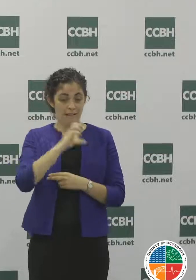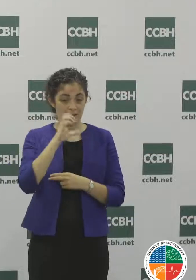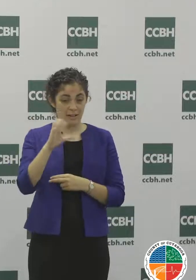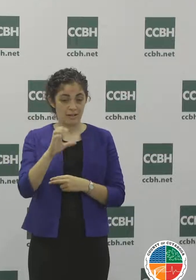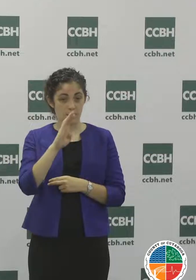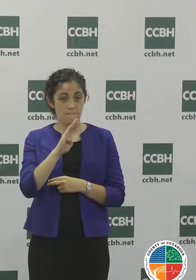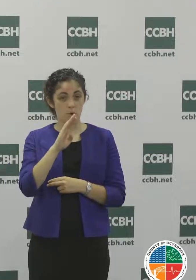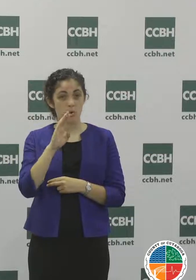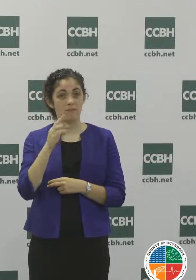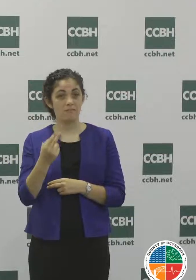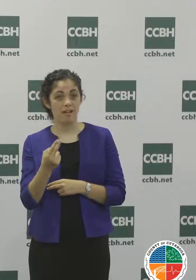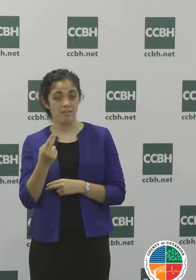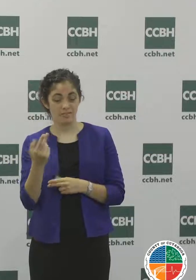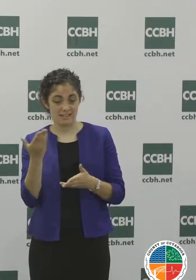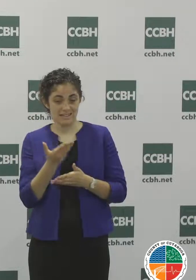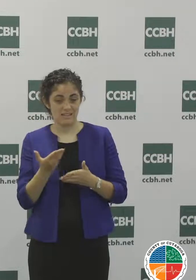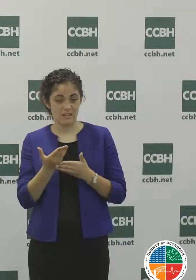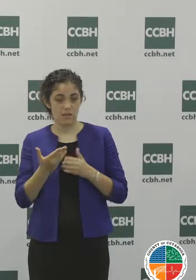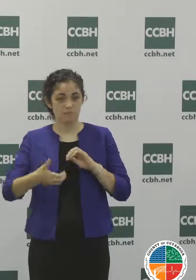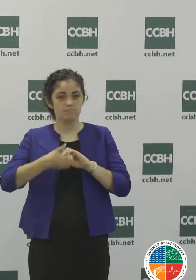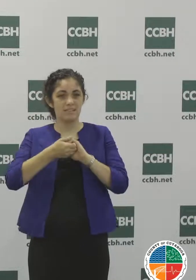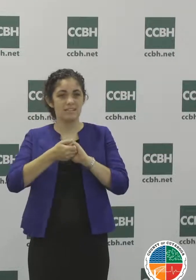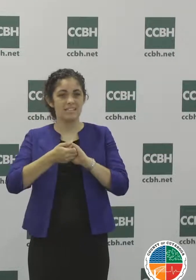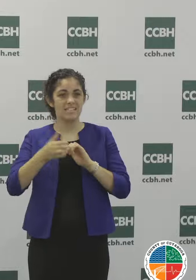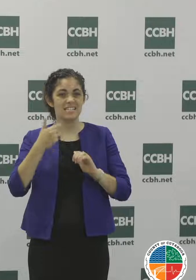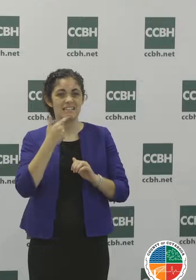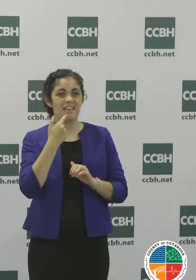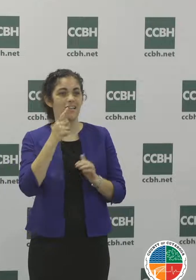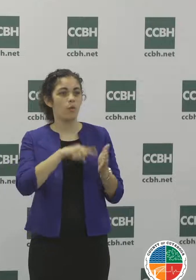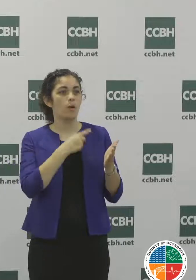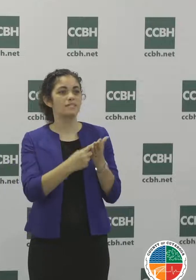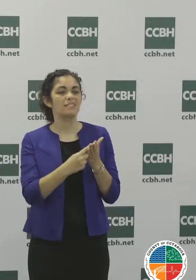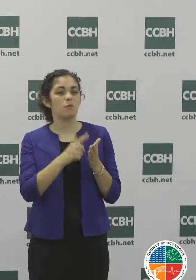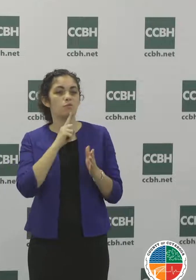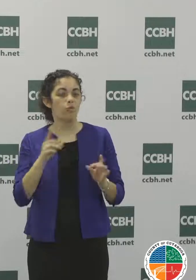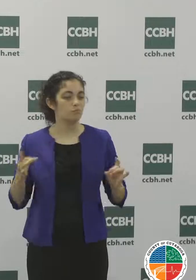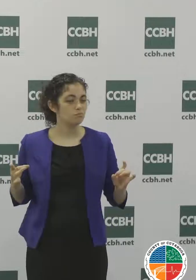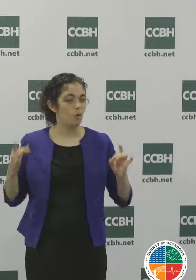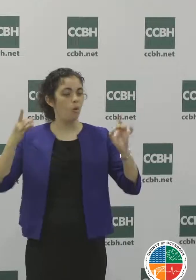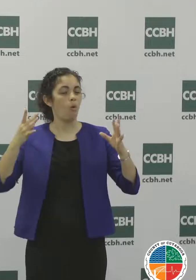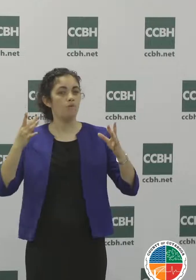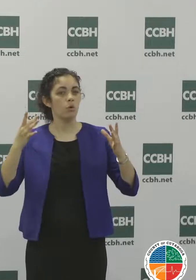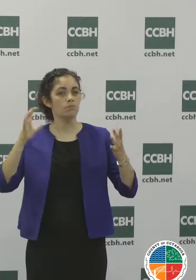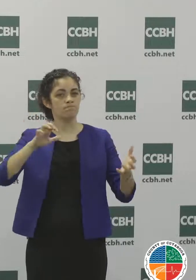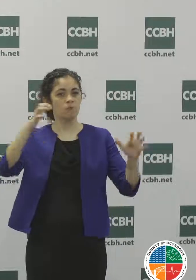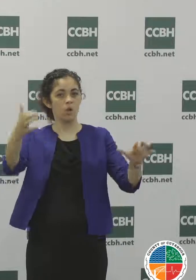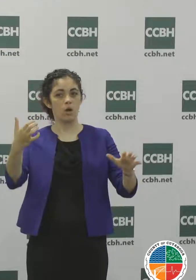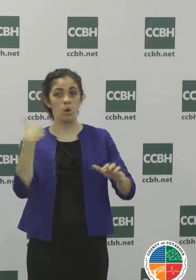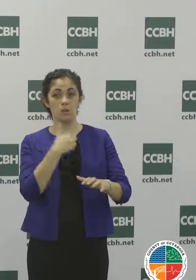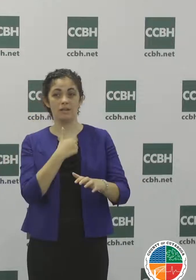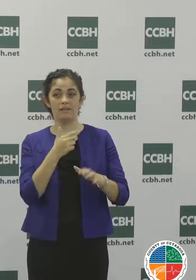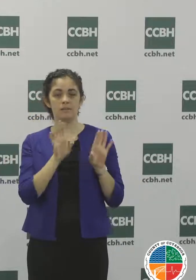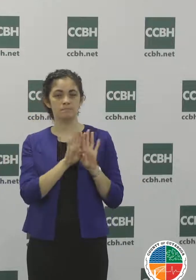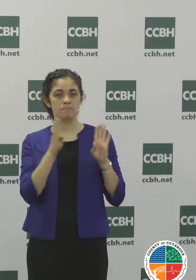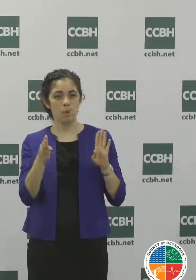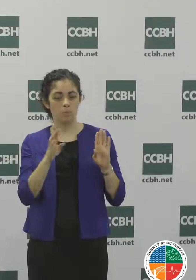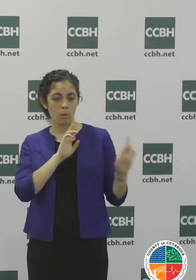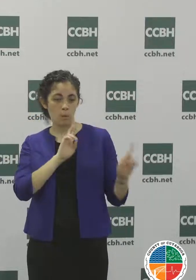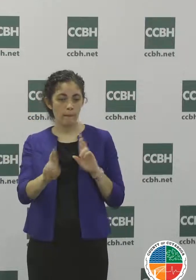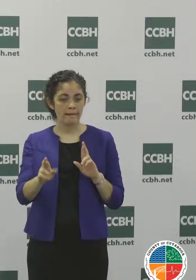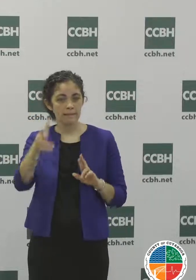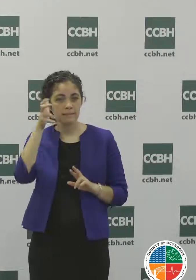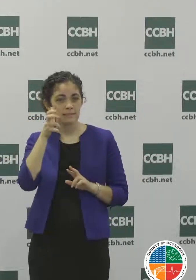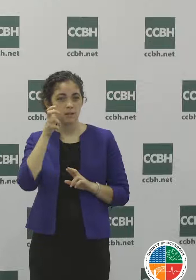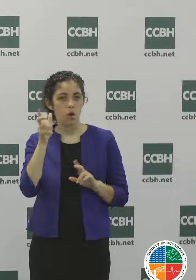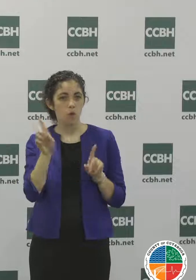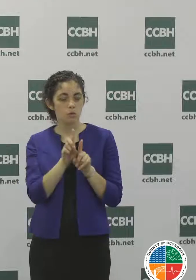Board of Health stands with our community partners to declare racism a public health crisis. We have to open our hearts and minds to understand our